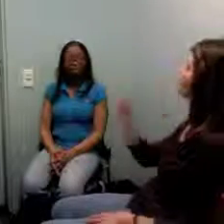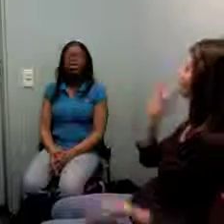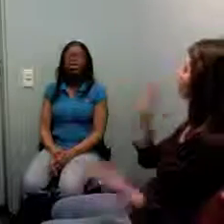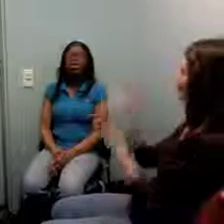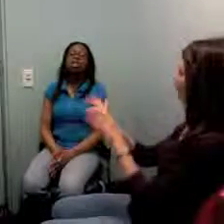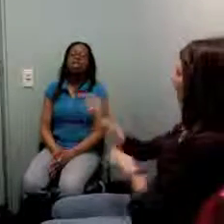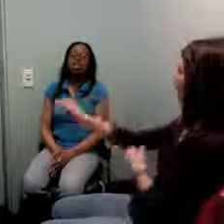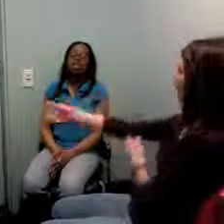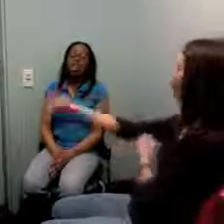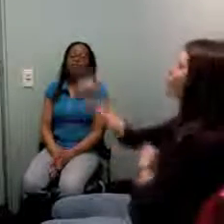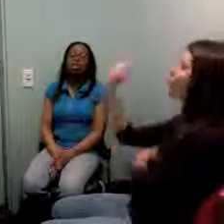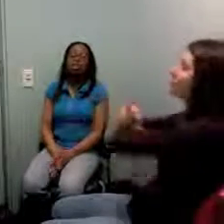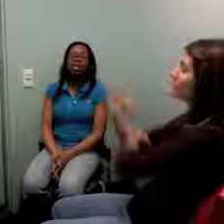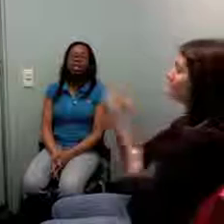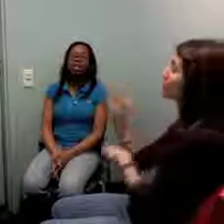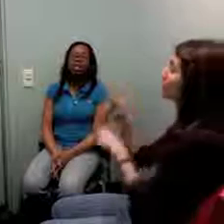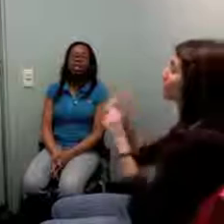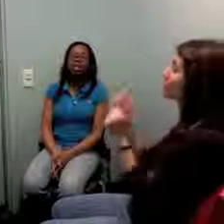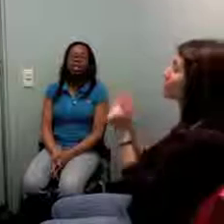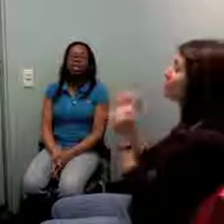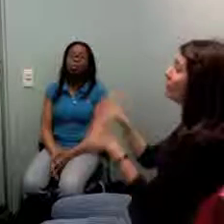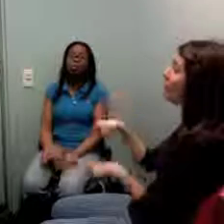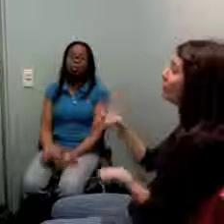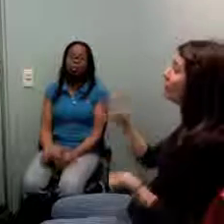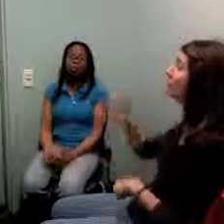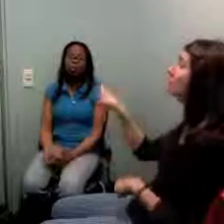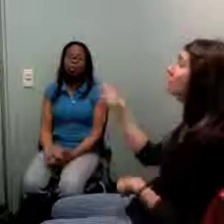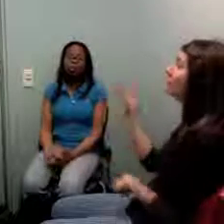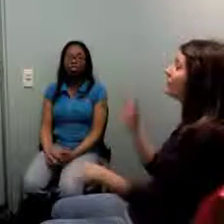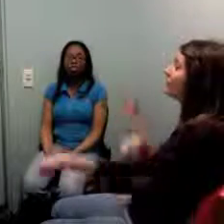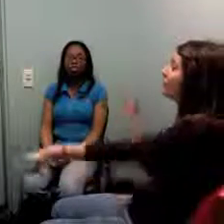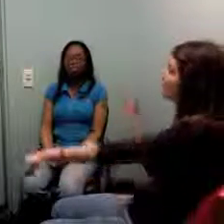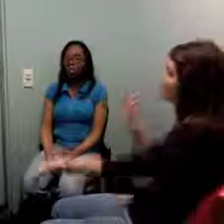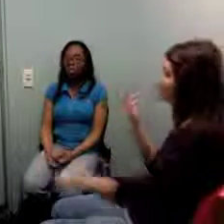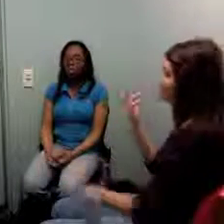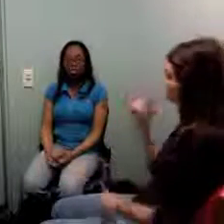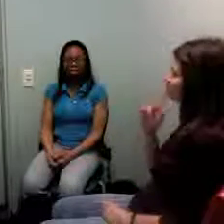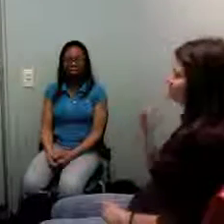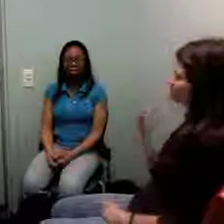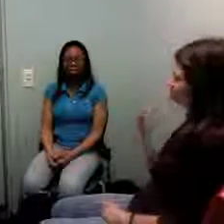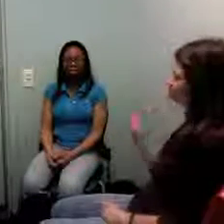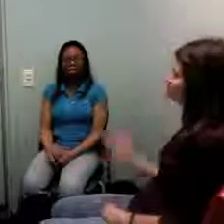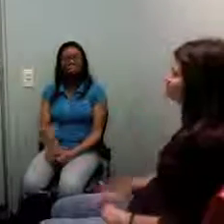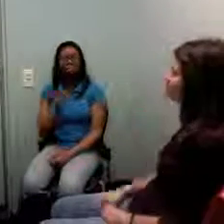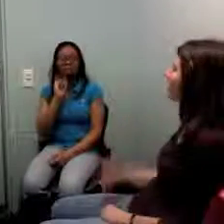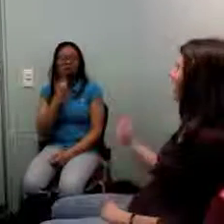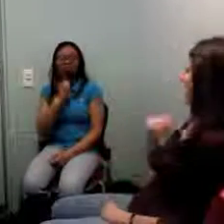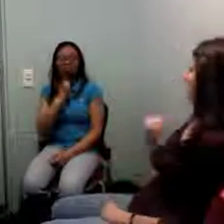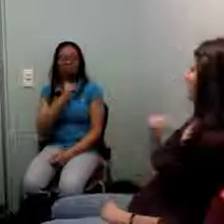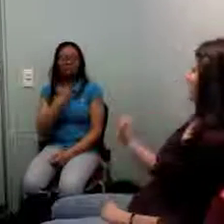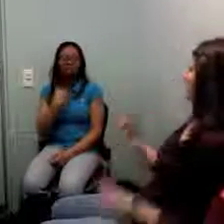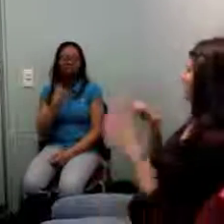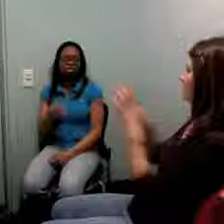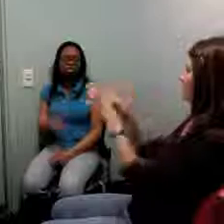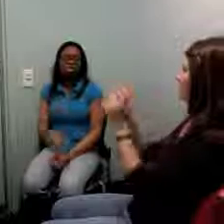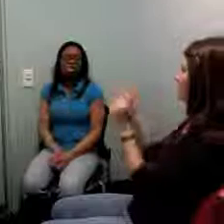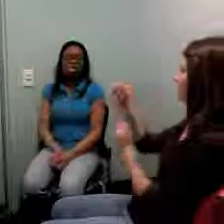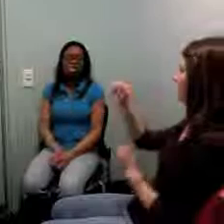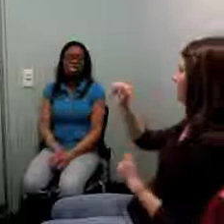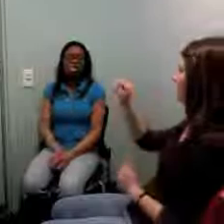You must try it. It's really important. Just one day we can just both get on the train and ride together. That's true. I should. I tend to